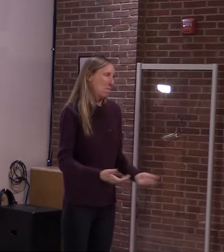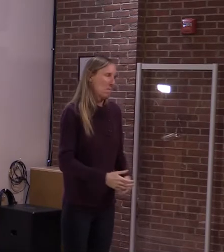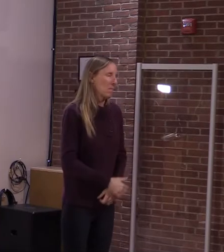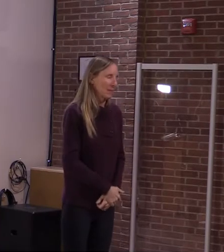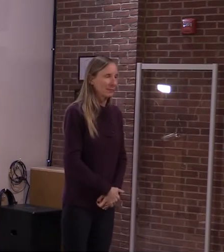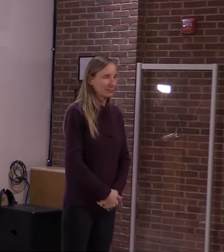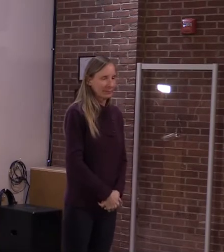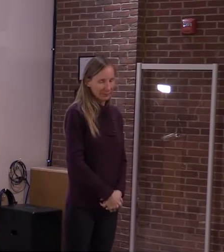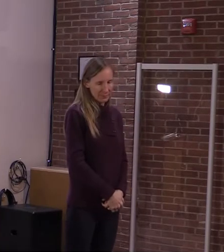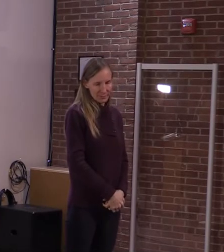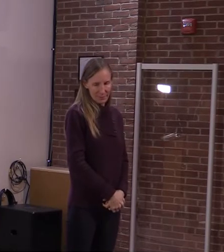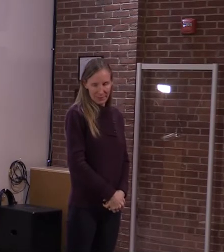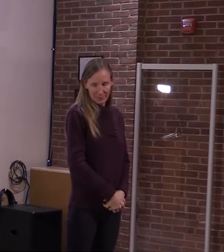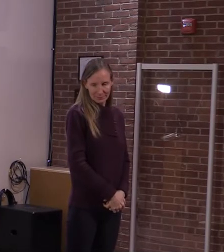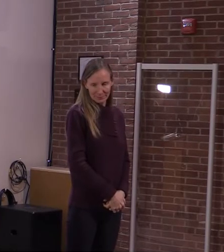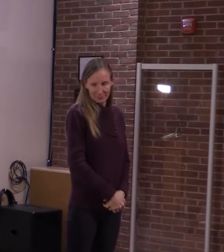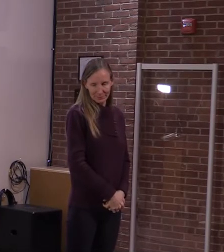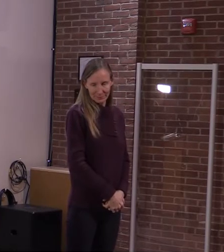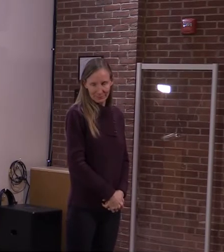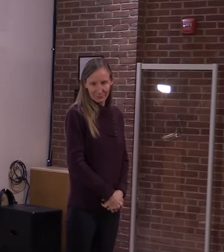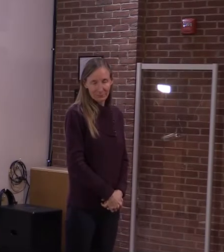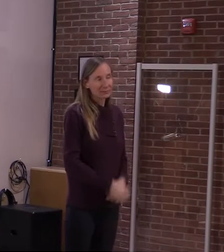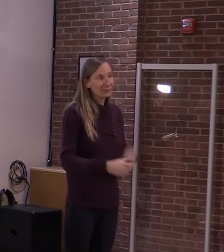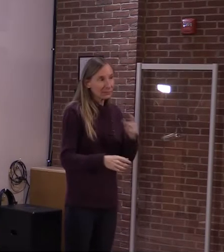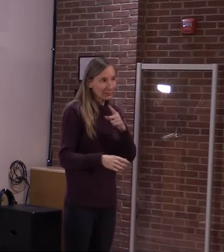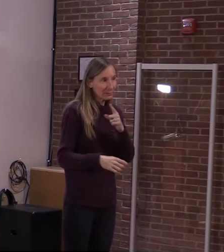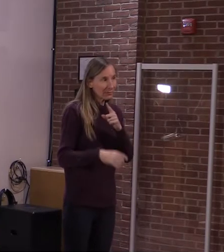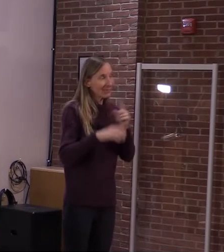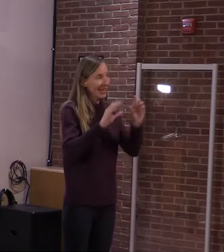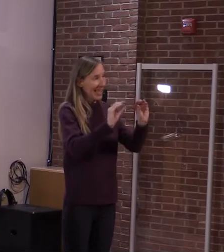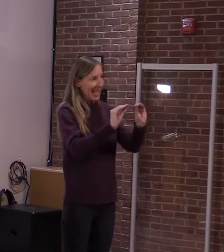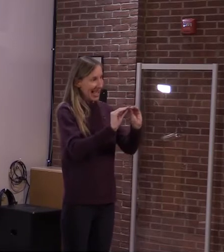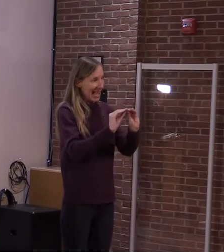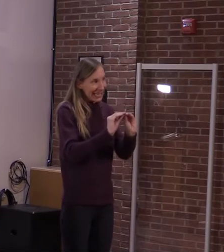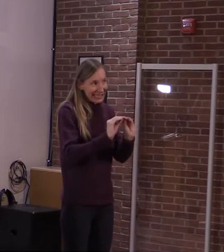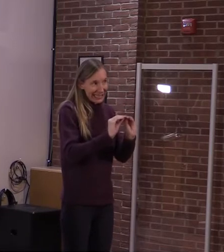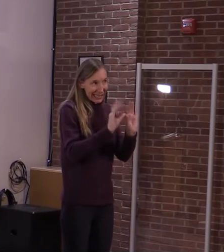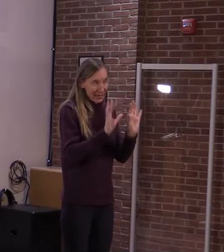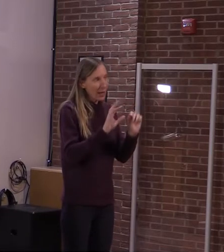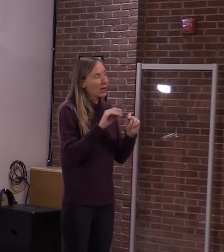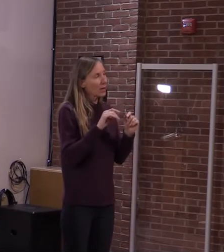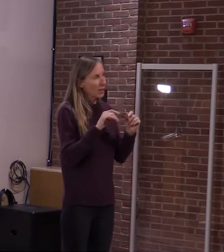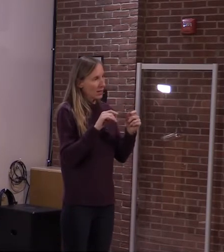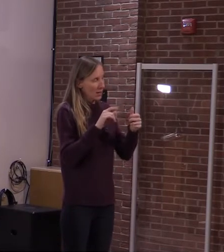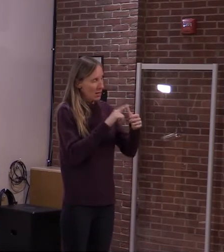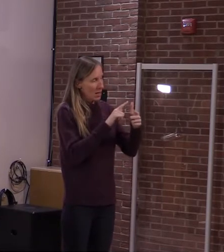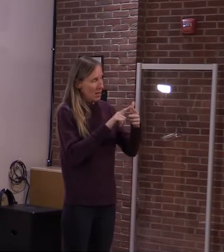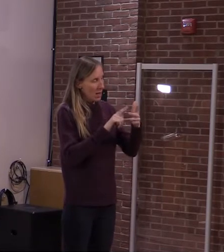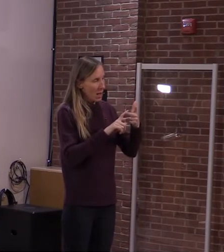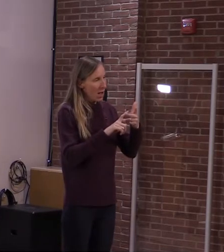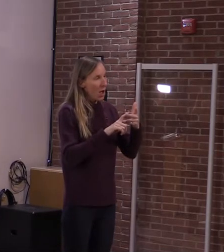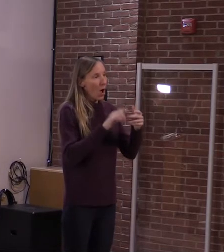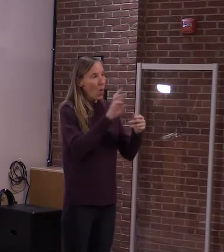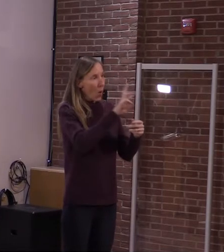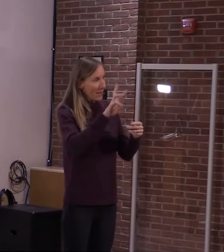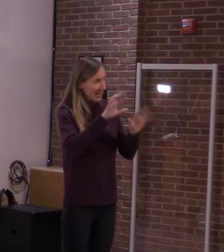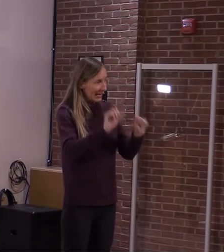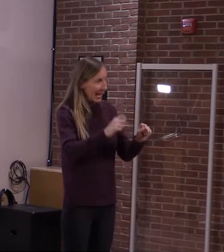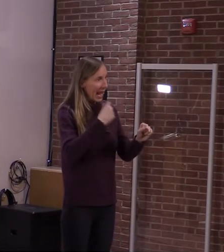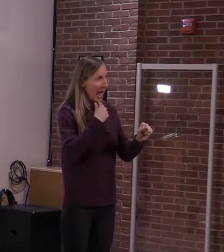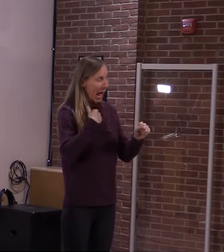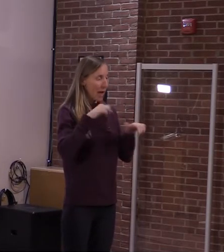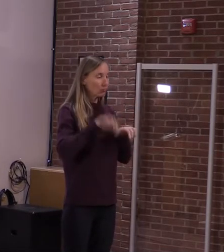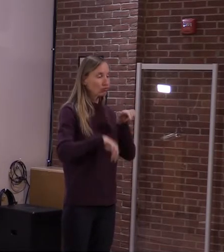just to be clear, you know, when you're on the state website, can you kind of specify that you're only signing up for the first dose